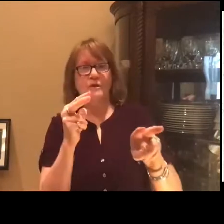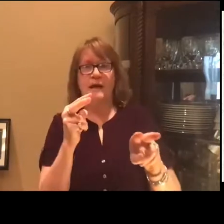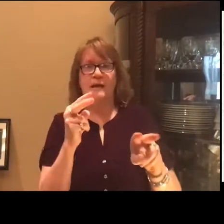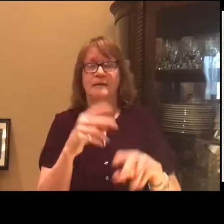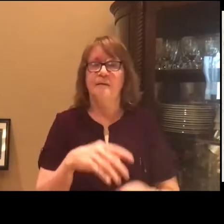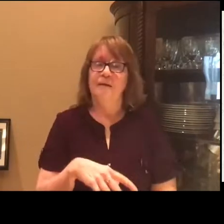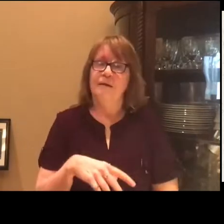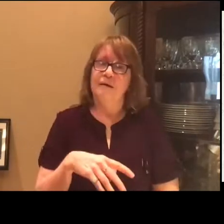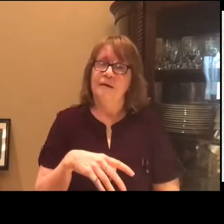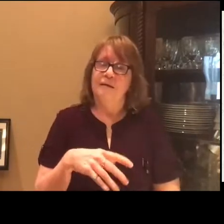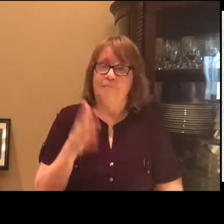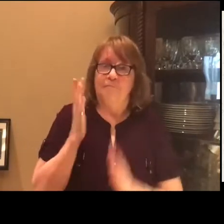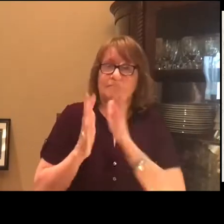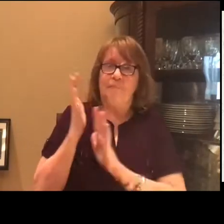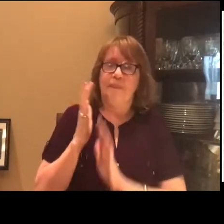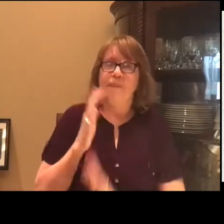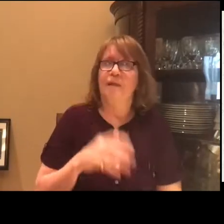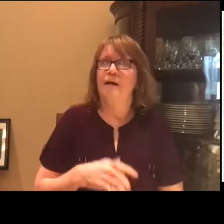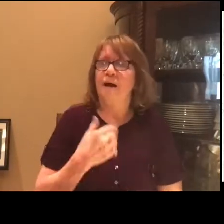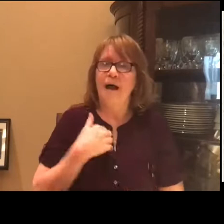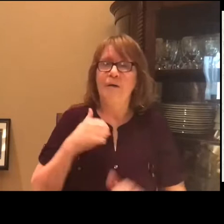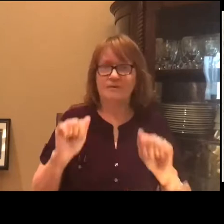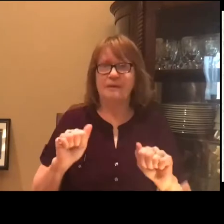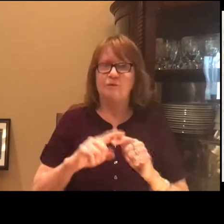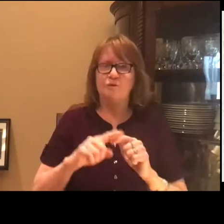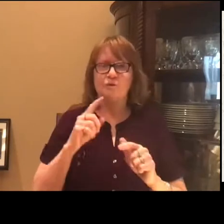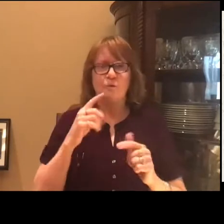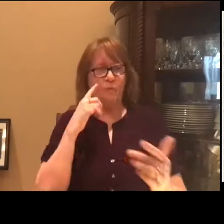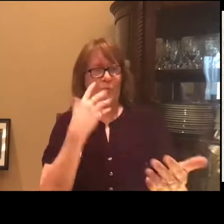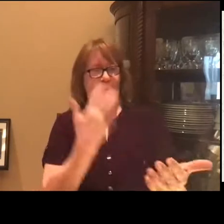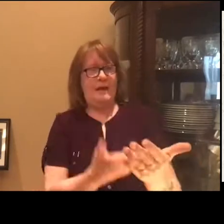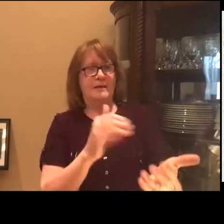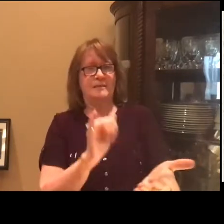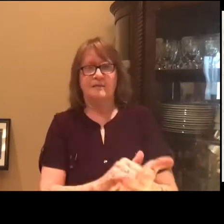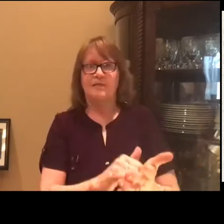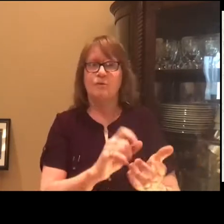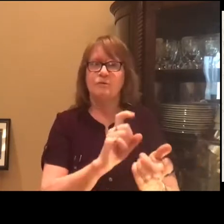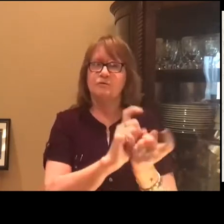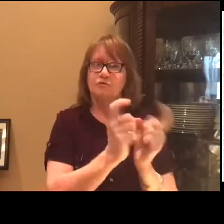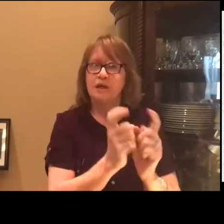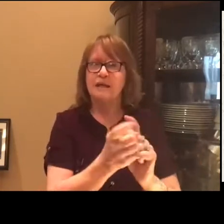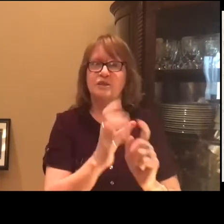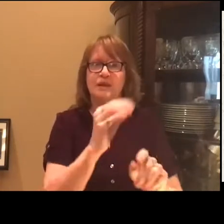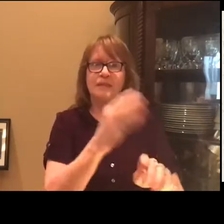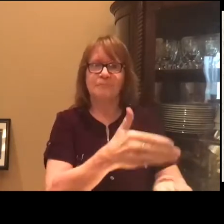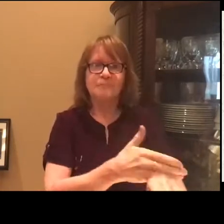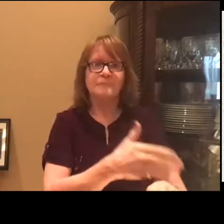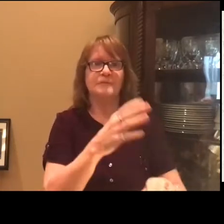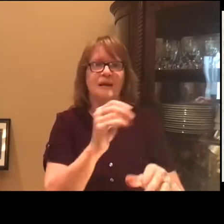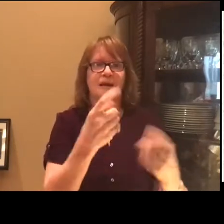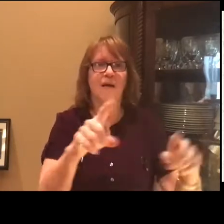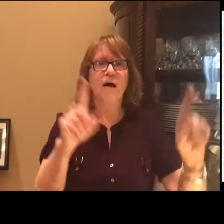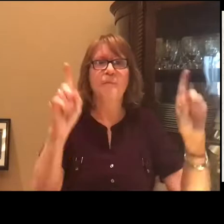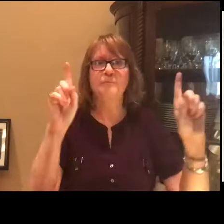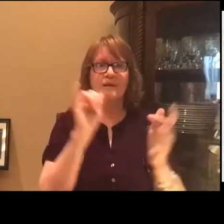that. It made me very proud. There are accomplishments that